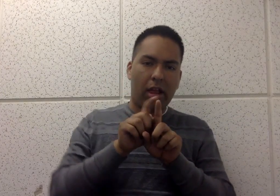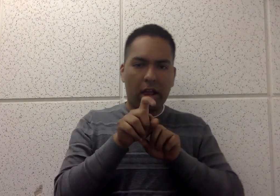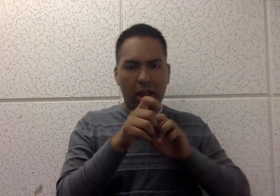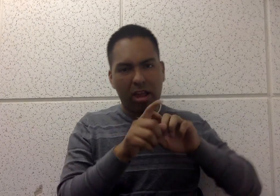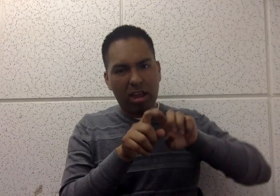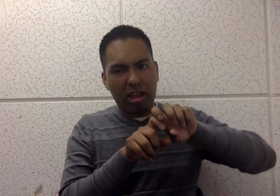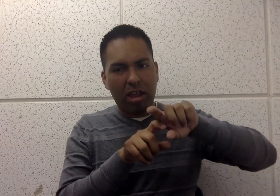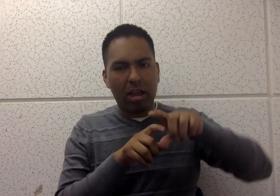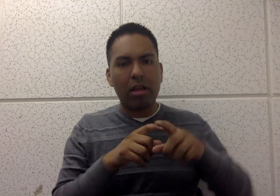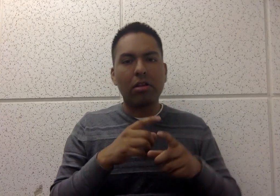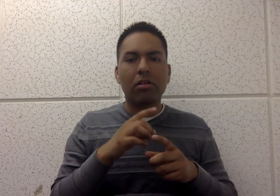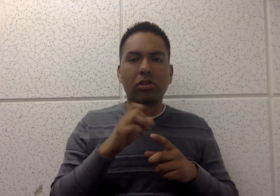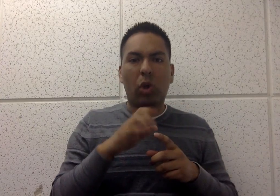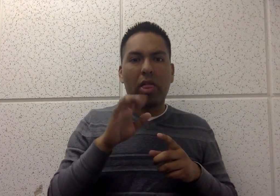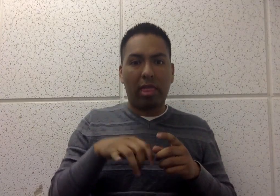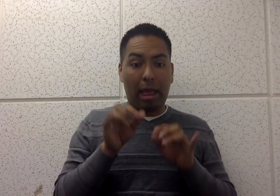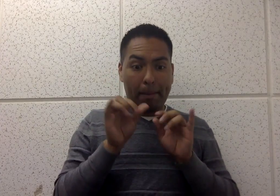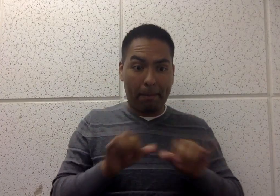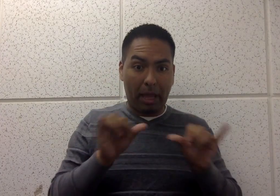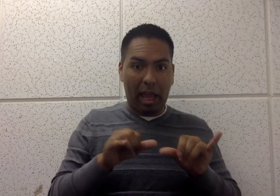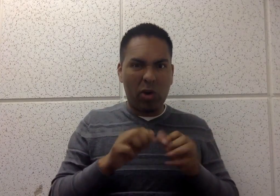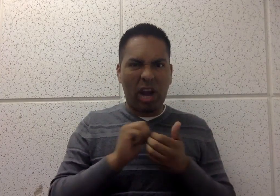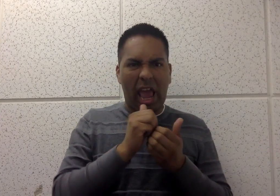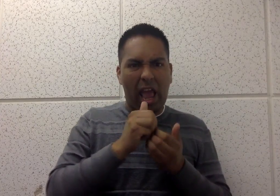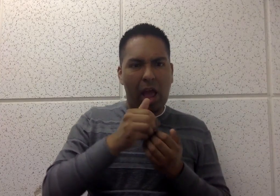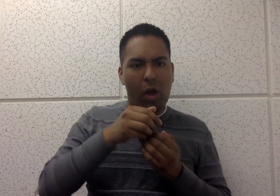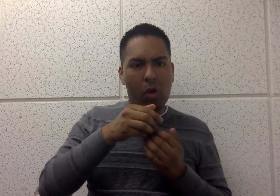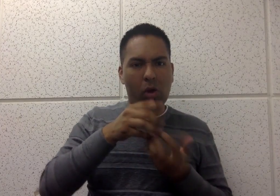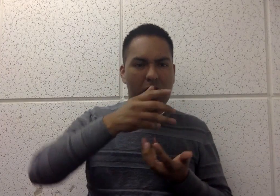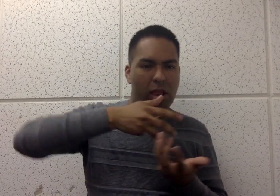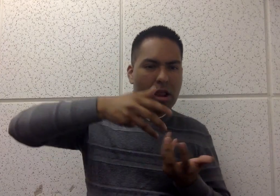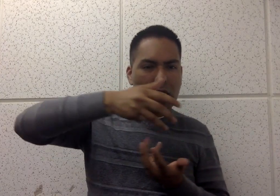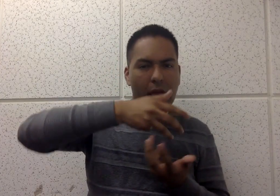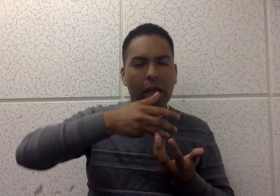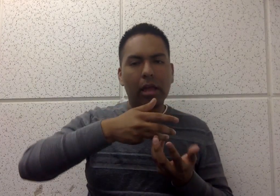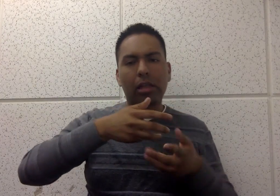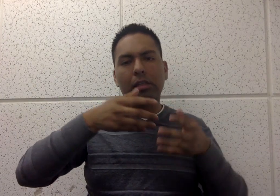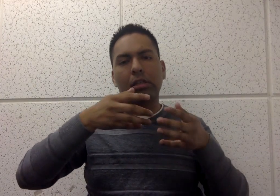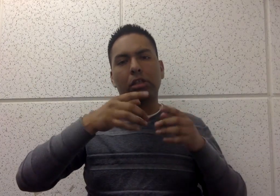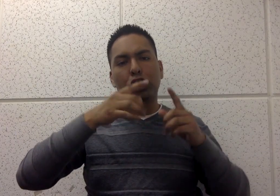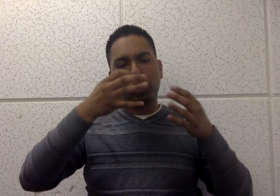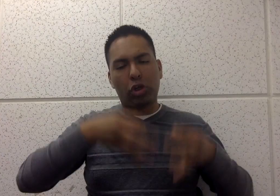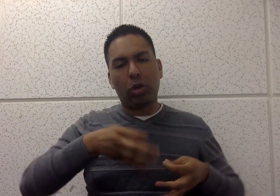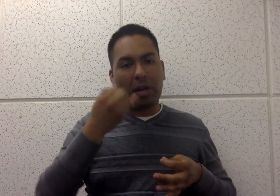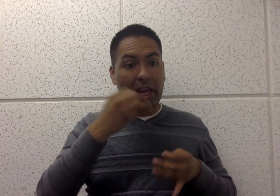these interactions determines whether the ant comes back out and what it does when it comes back